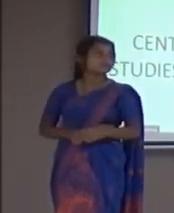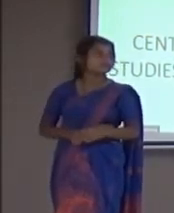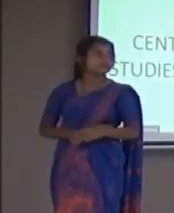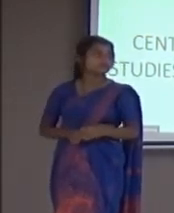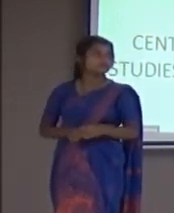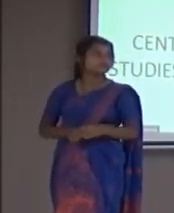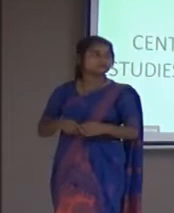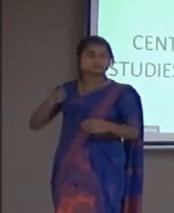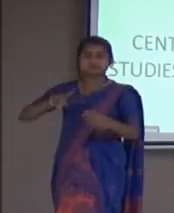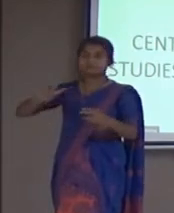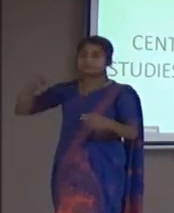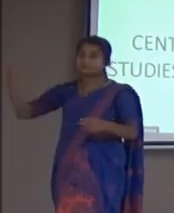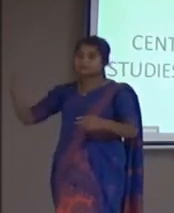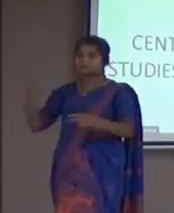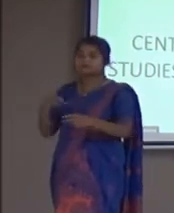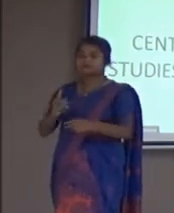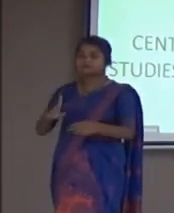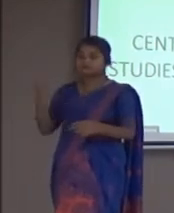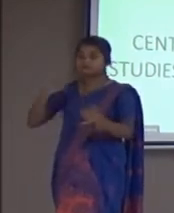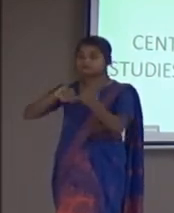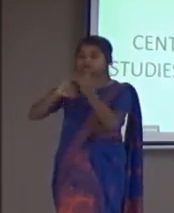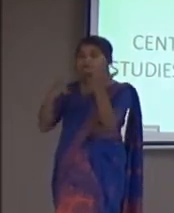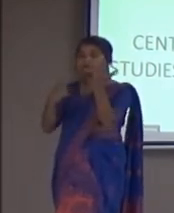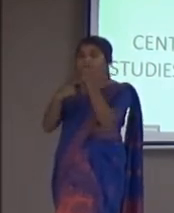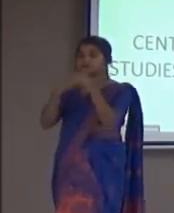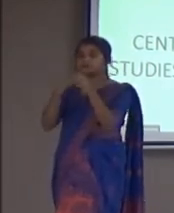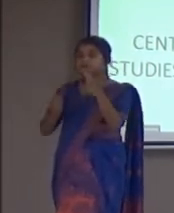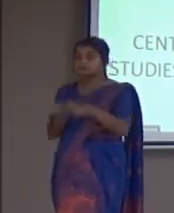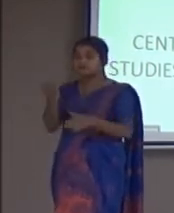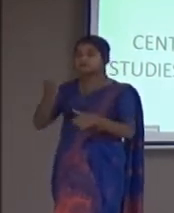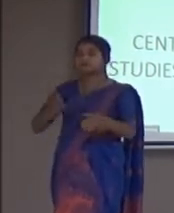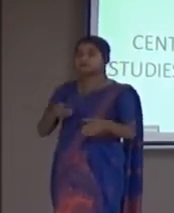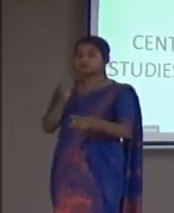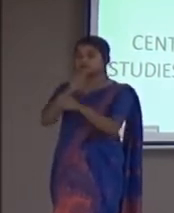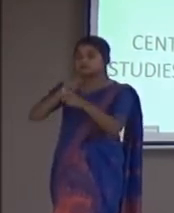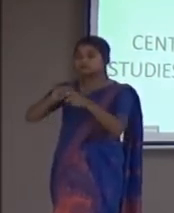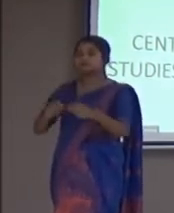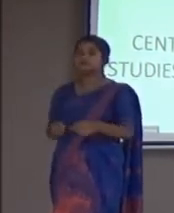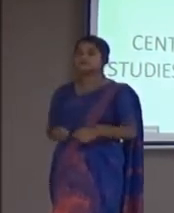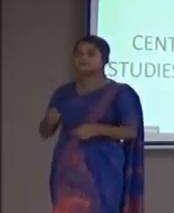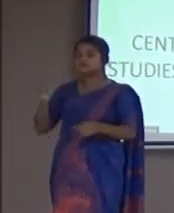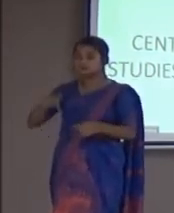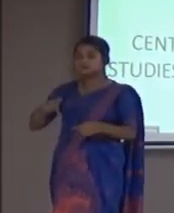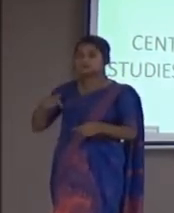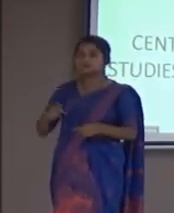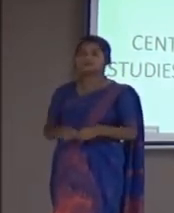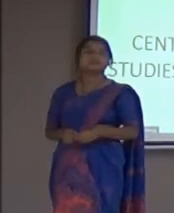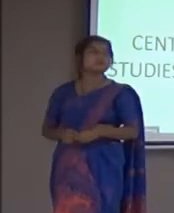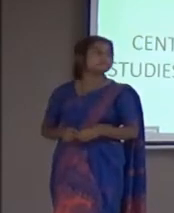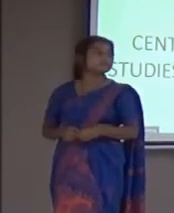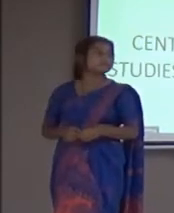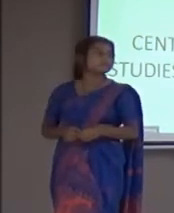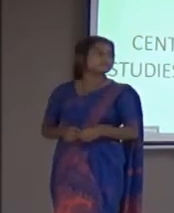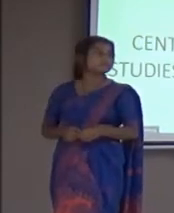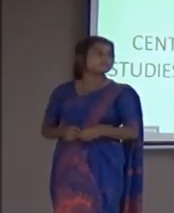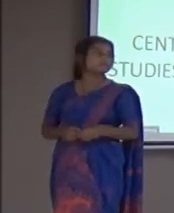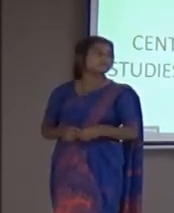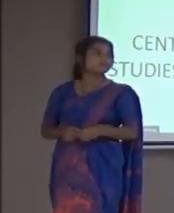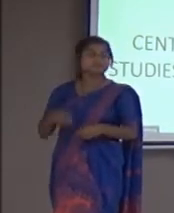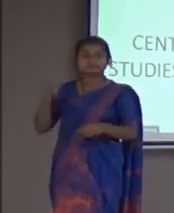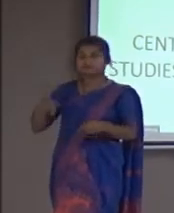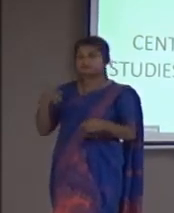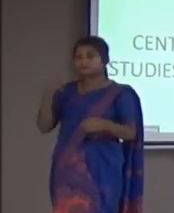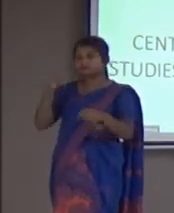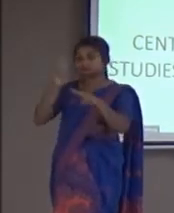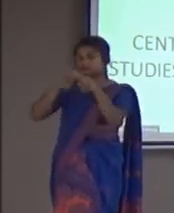and others have started working for these people. But today the argument of the